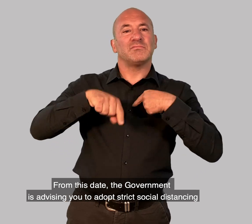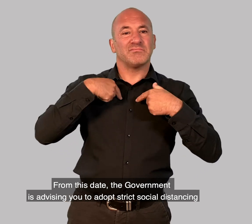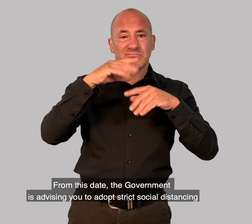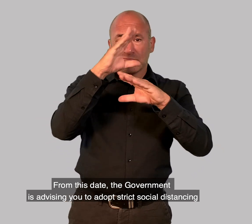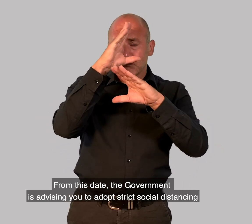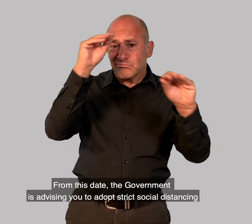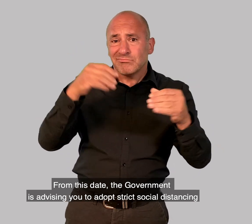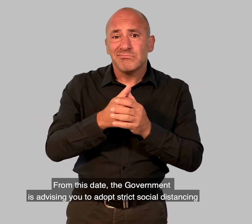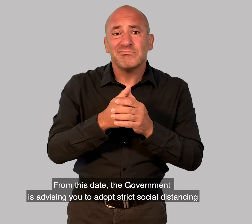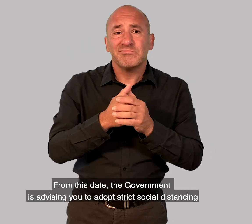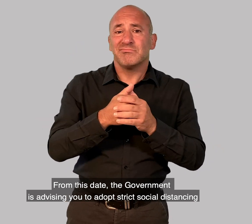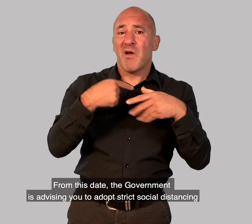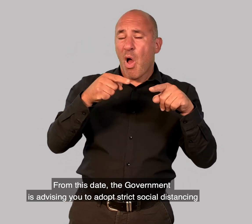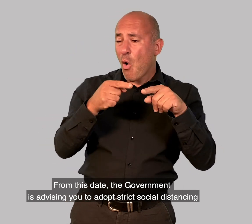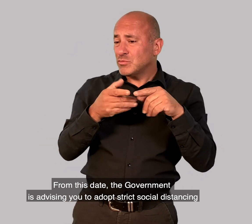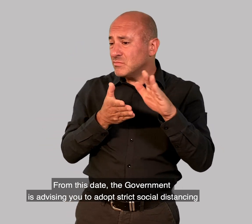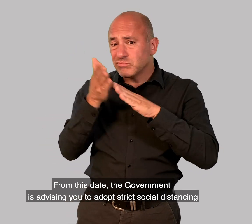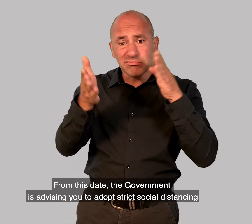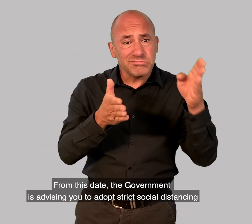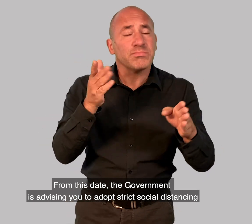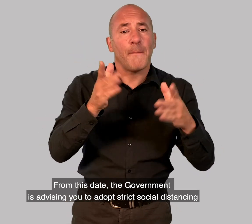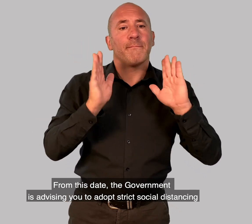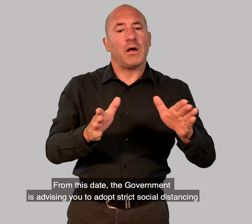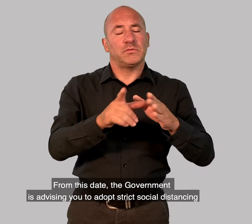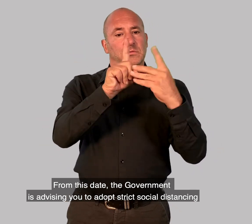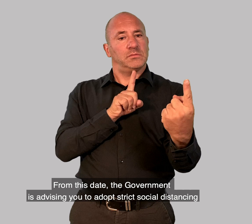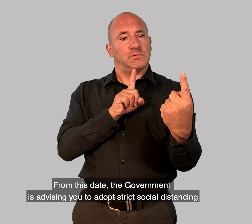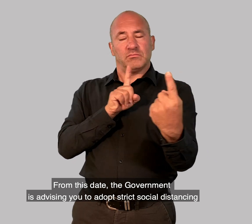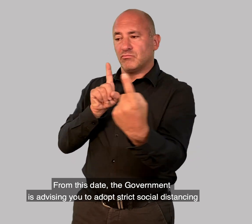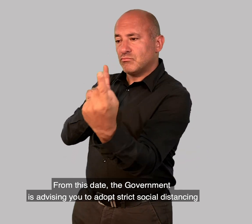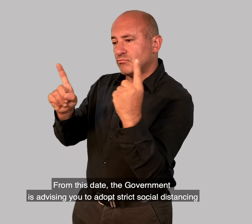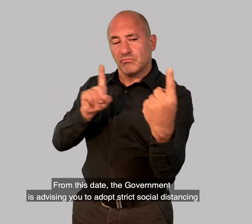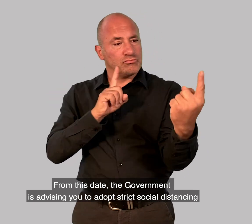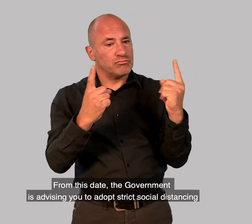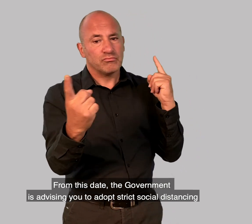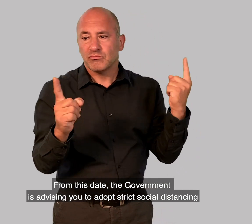adopt strict social distancing rather than full shielding measures.